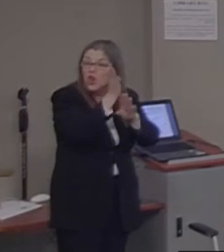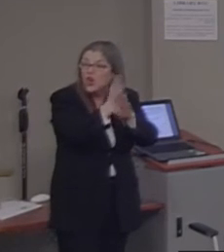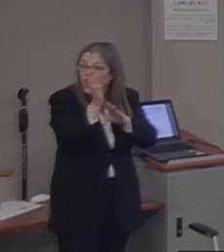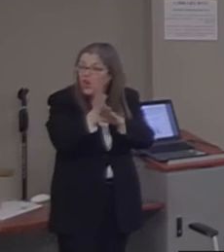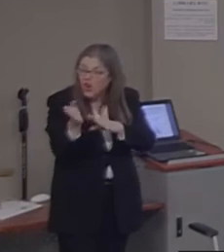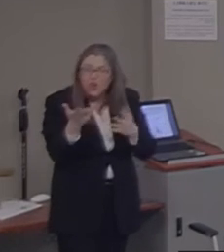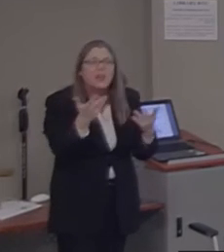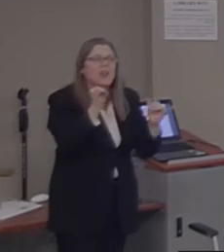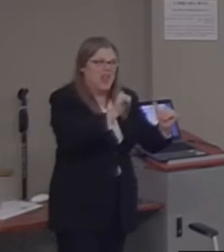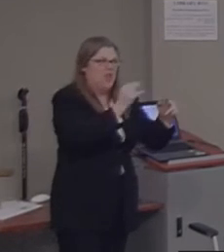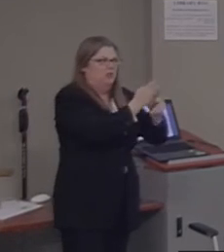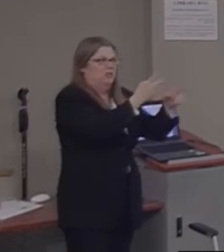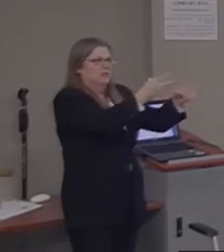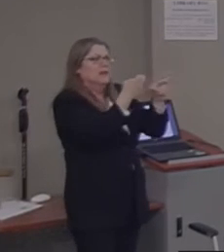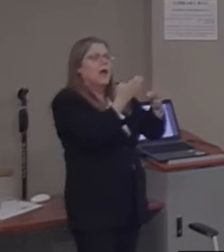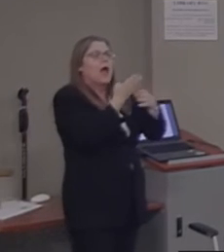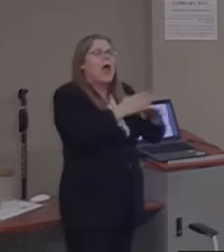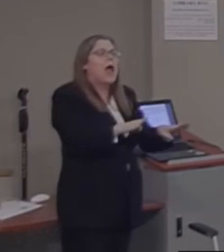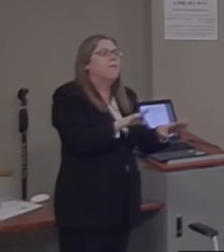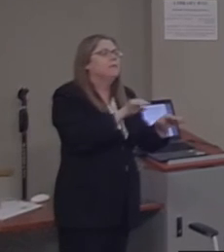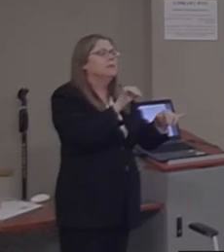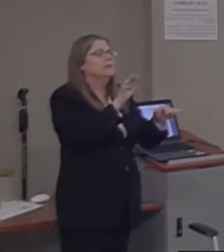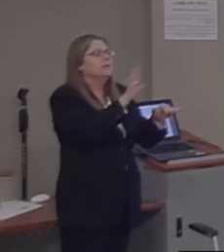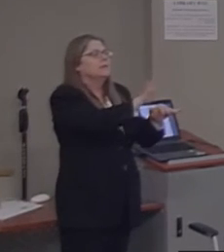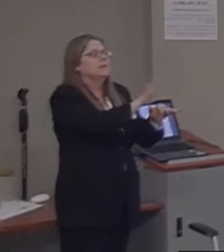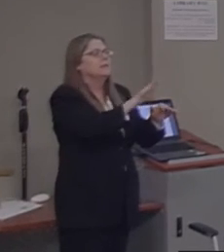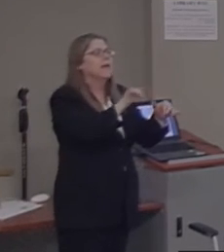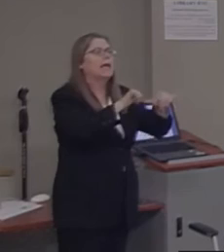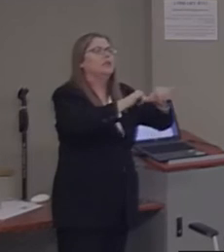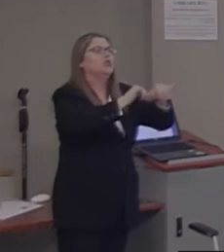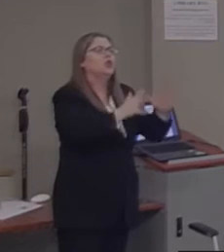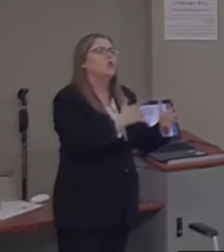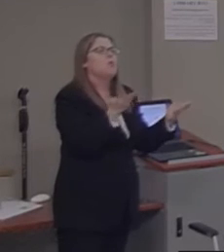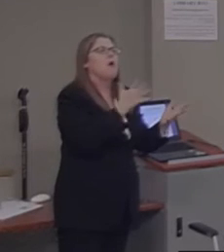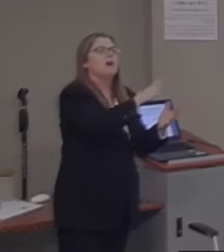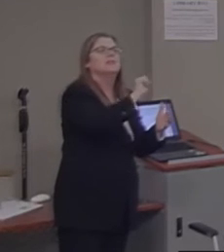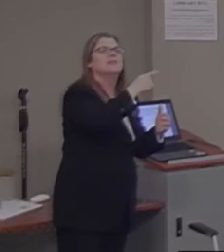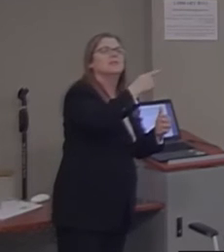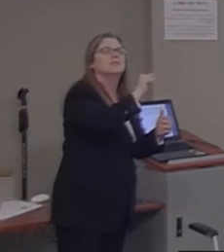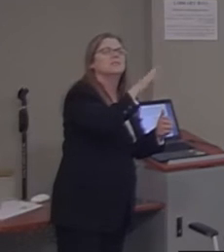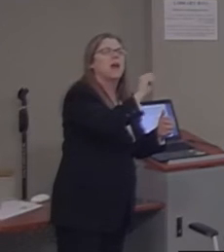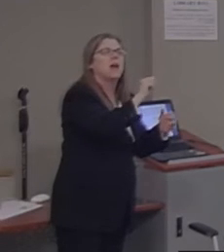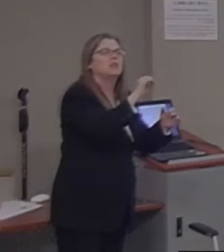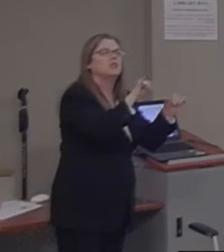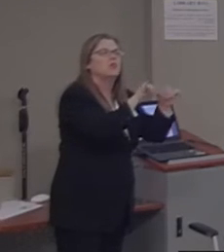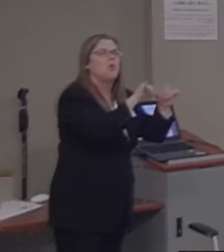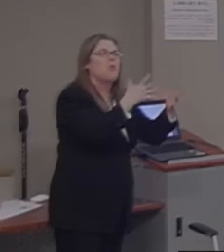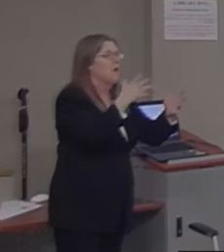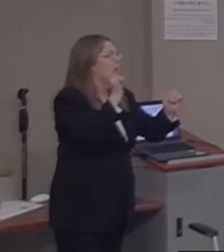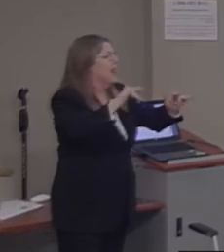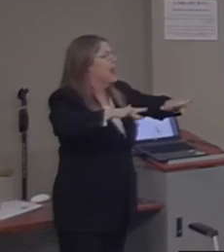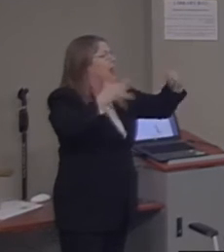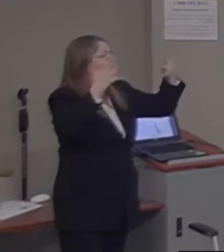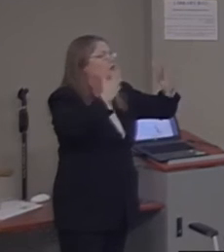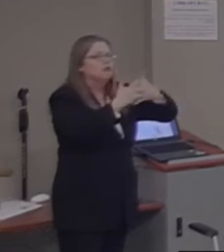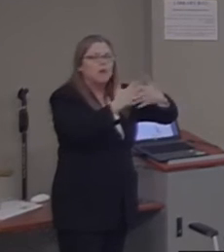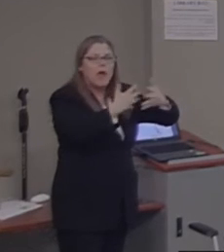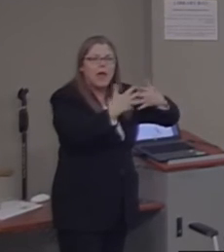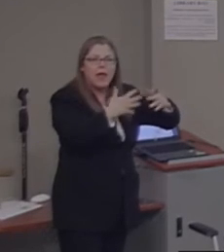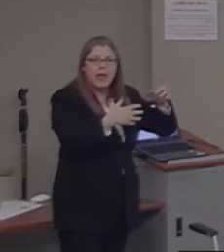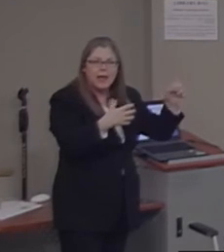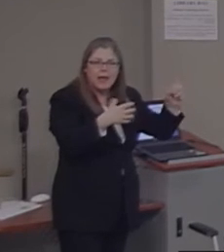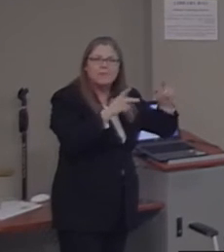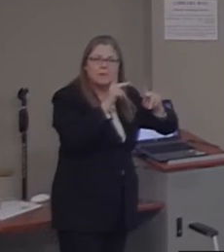spatial score of people who went into engineering was. So we have the light gray being the people who would be sort